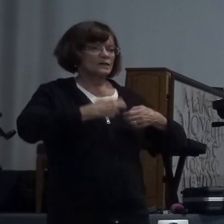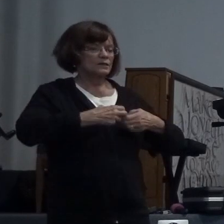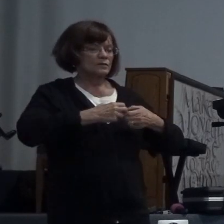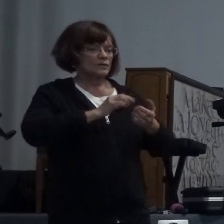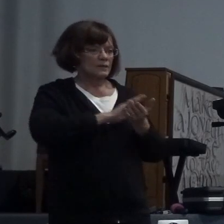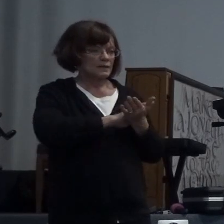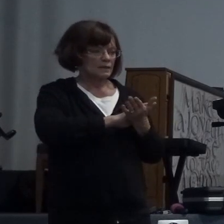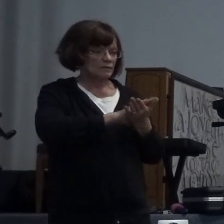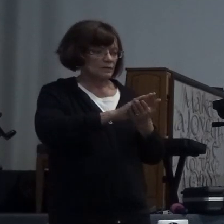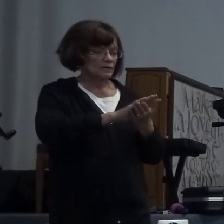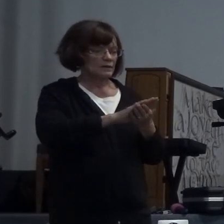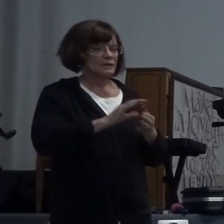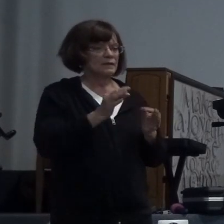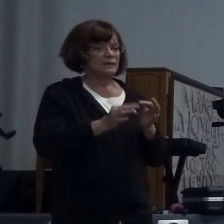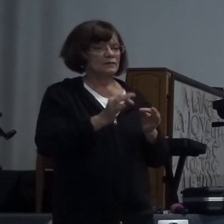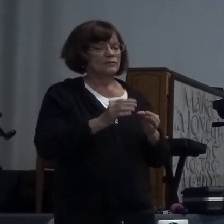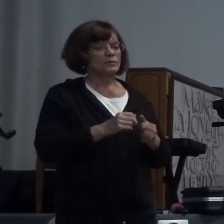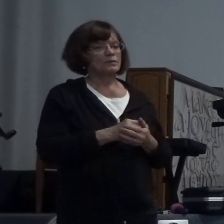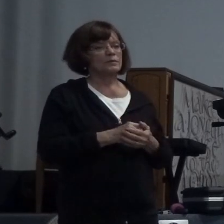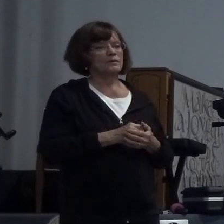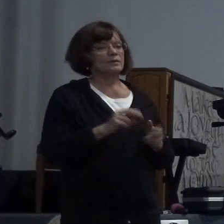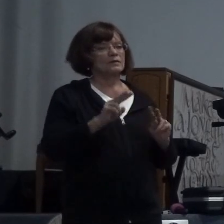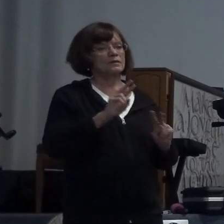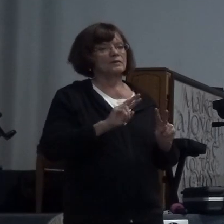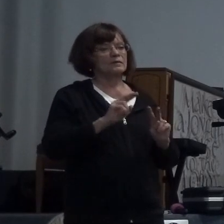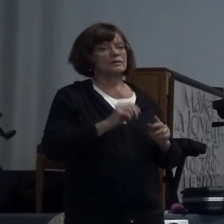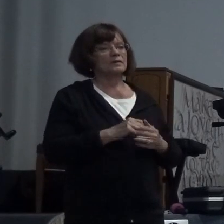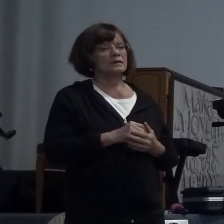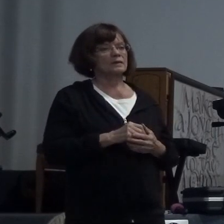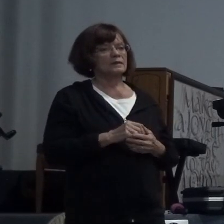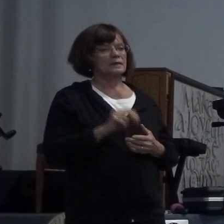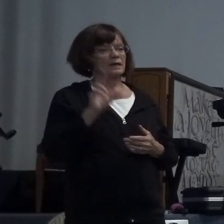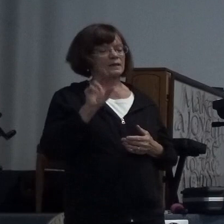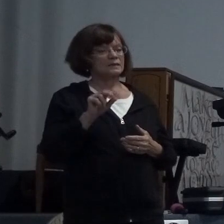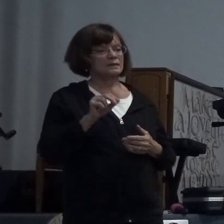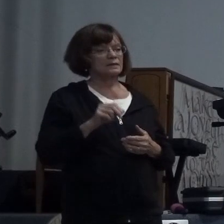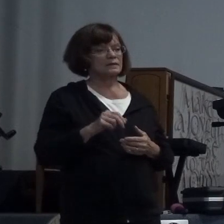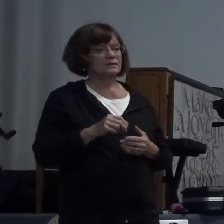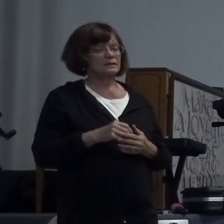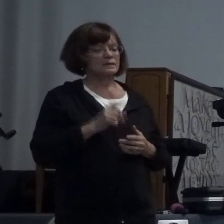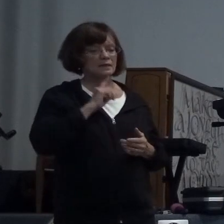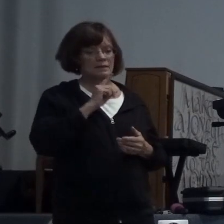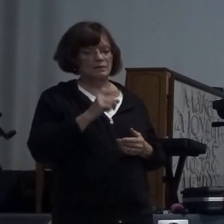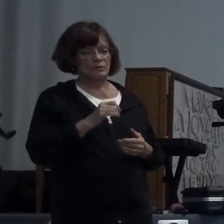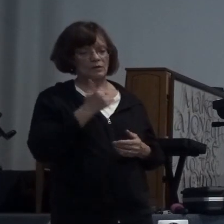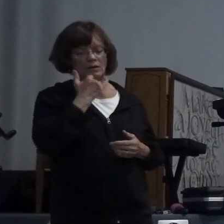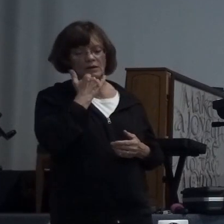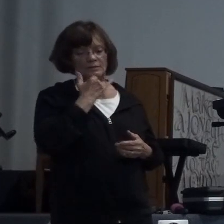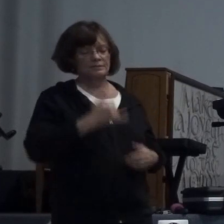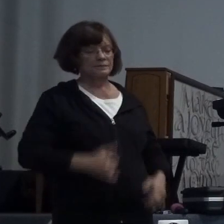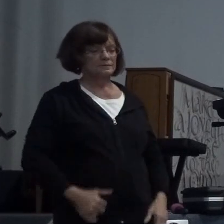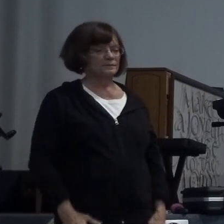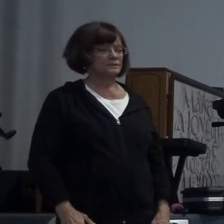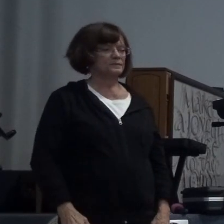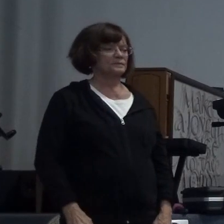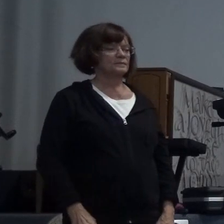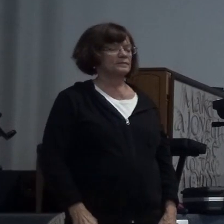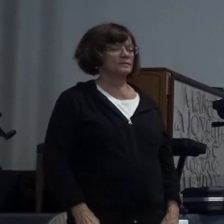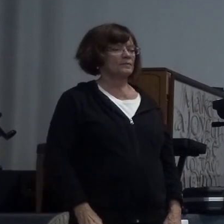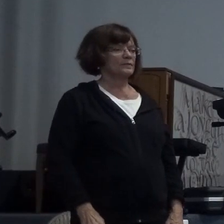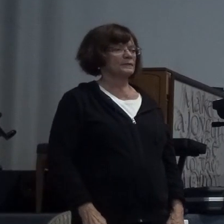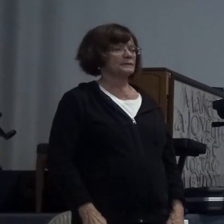somebody doesn't want to admit that they're wrong. But we still don't need to hold it against them. It is for our benefit in that sense. Yeah,